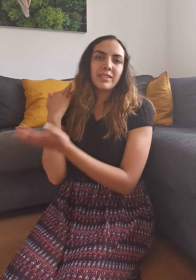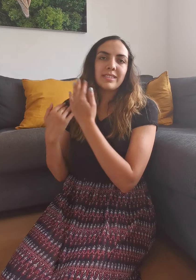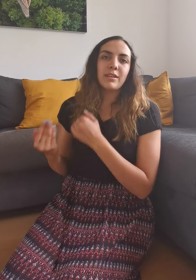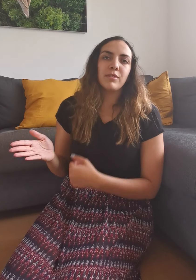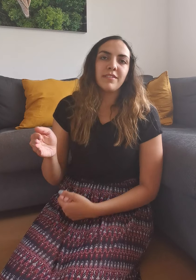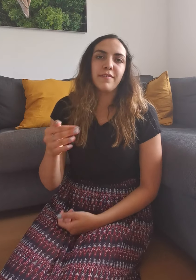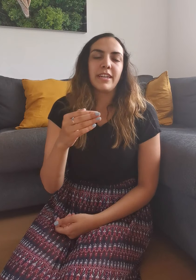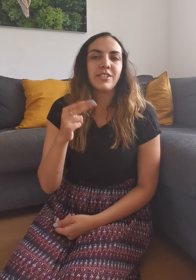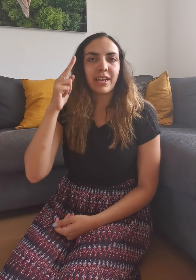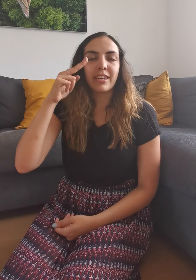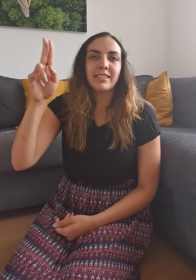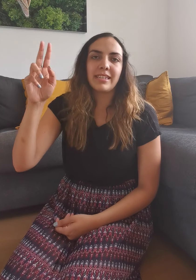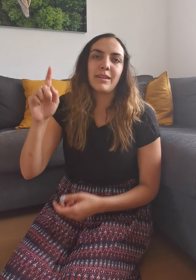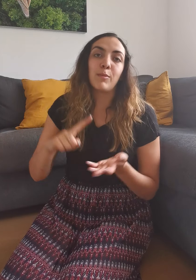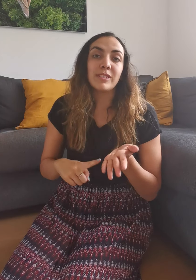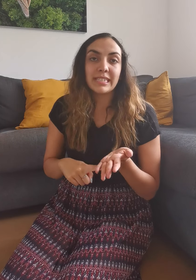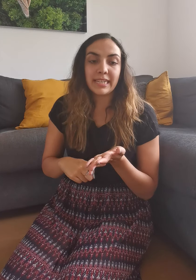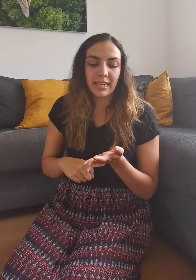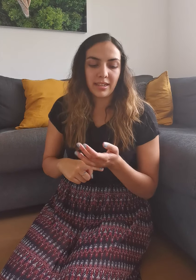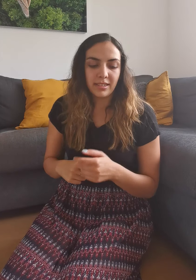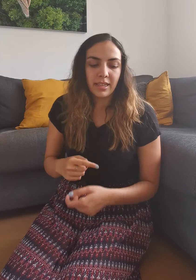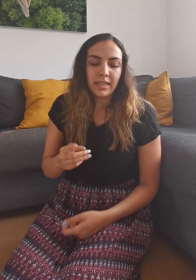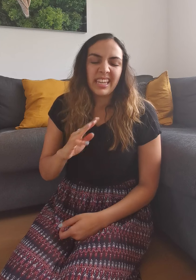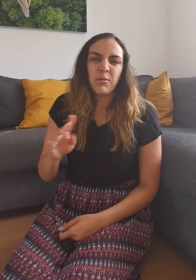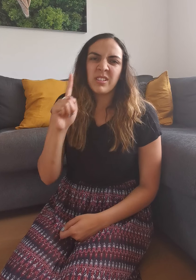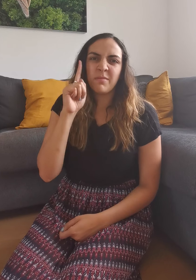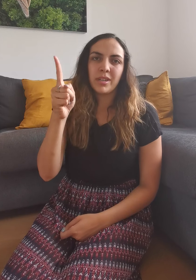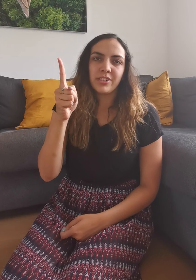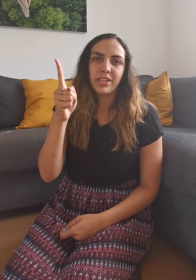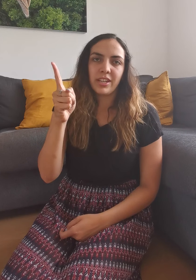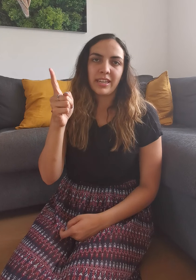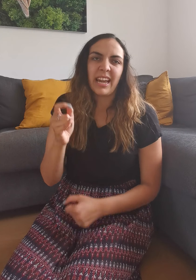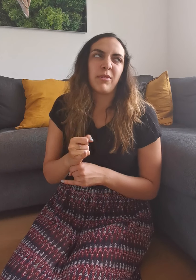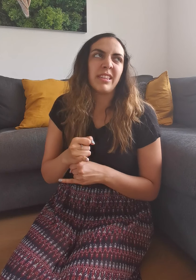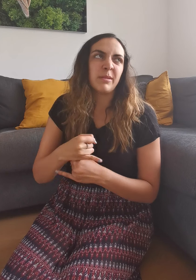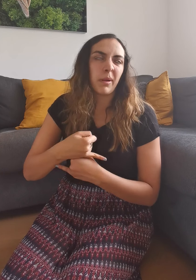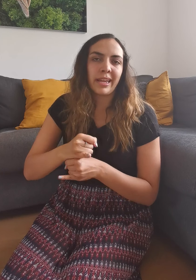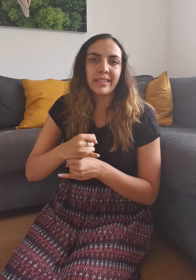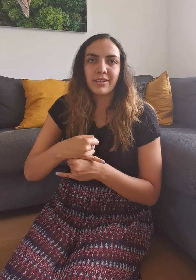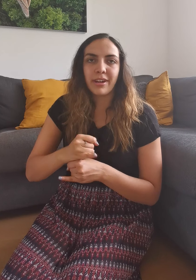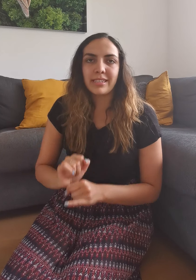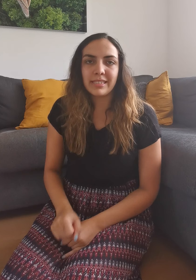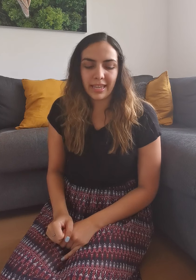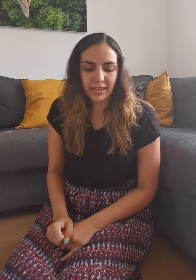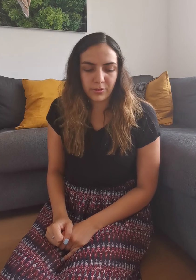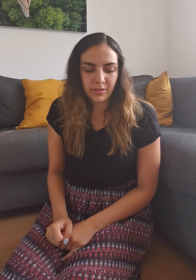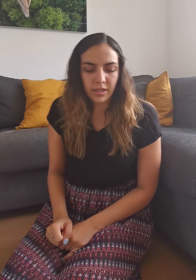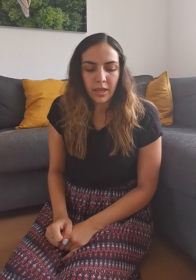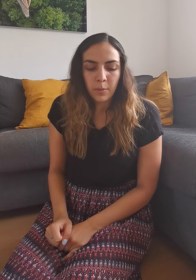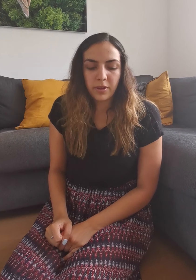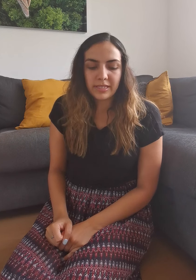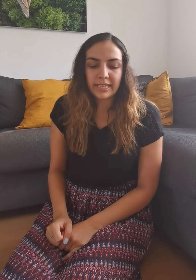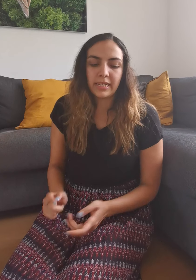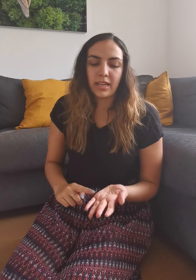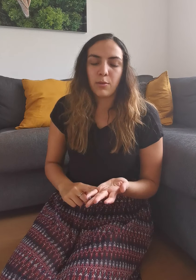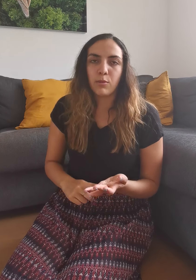Once there was a fish and his name was Tiddler. He wasn't much to look at with his plain grey scales, but Tiddler was